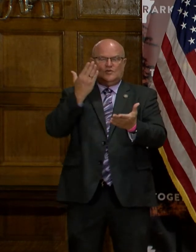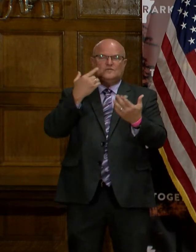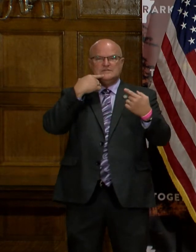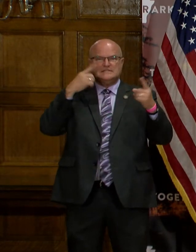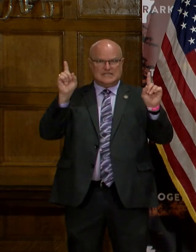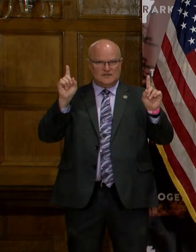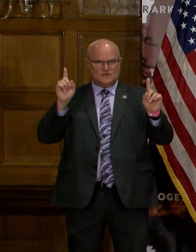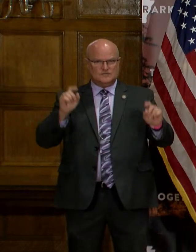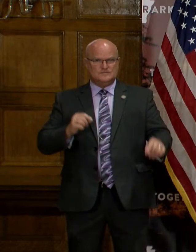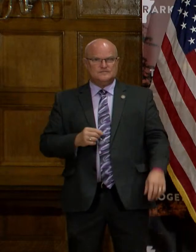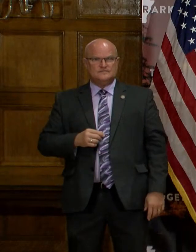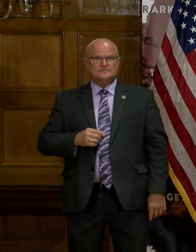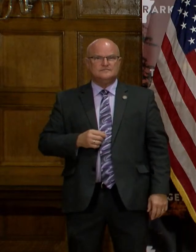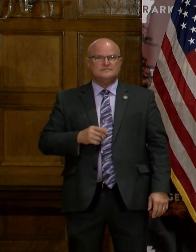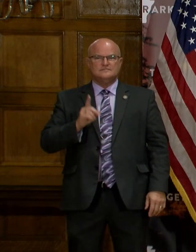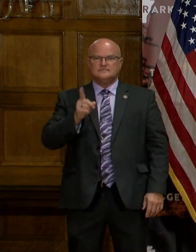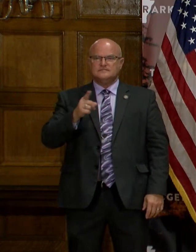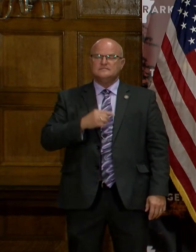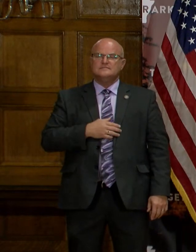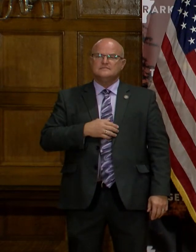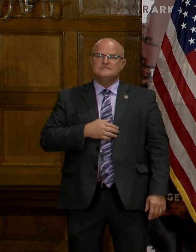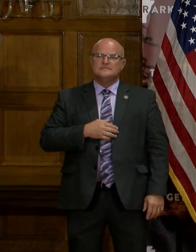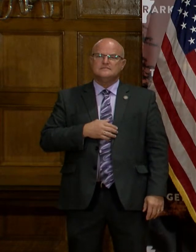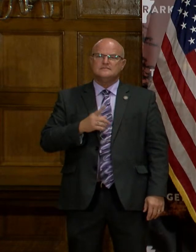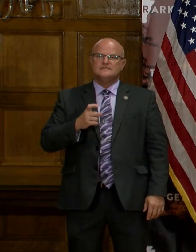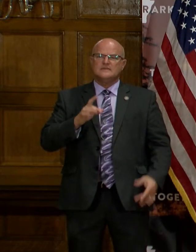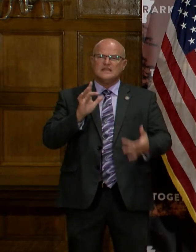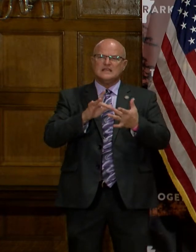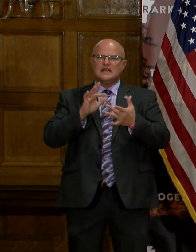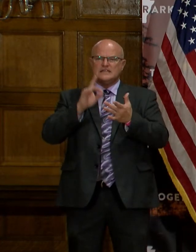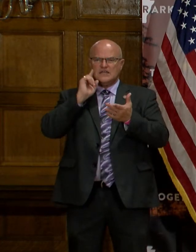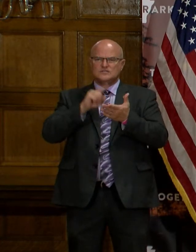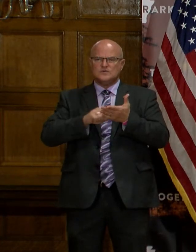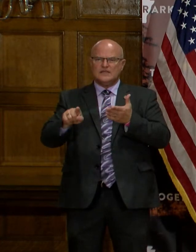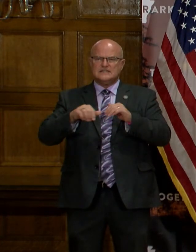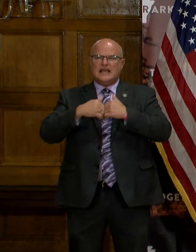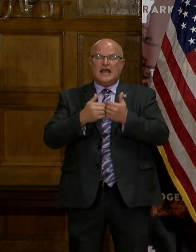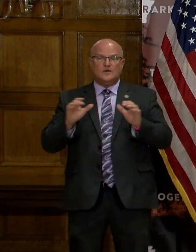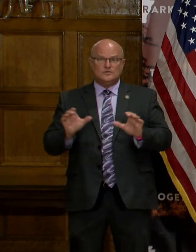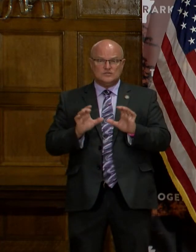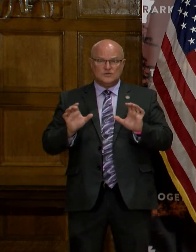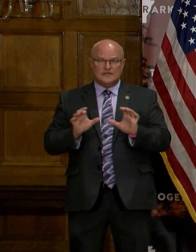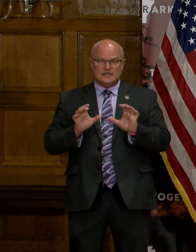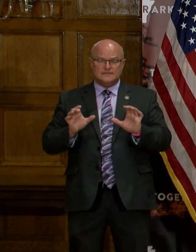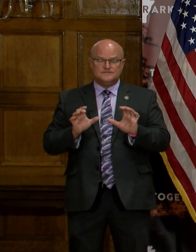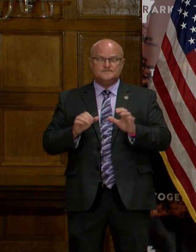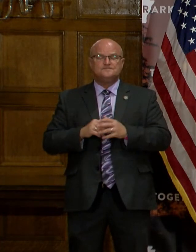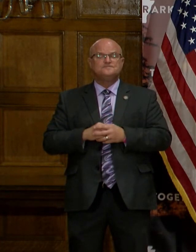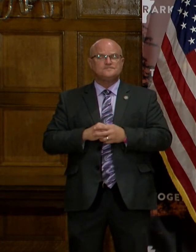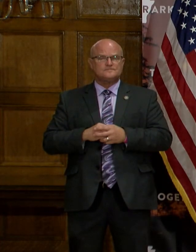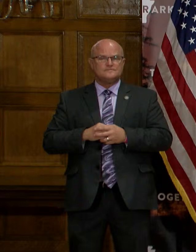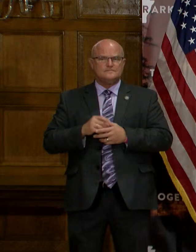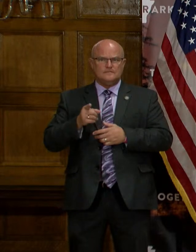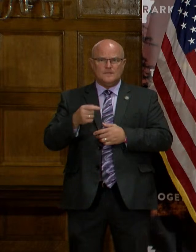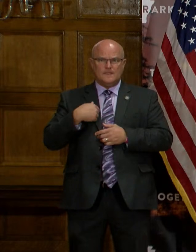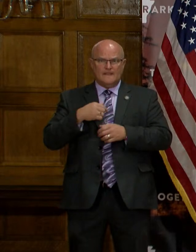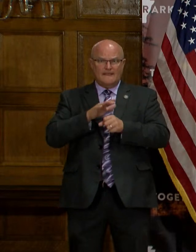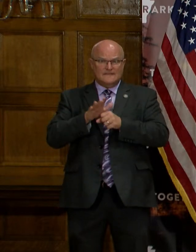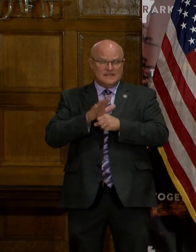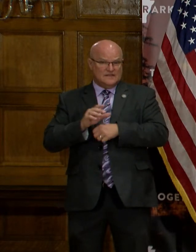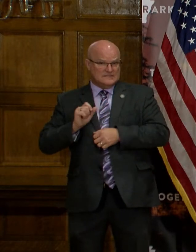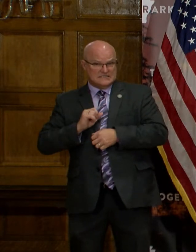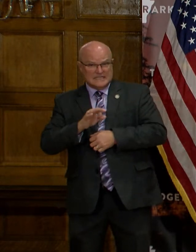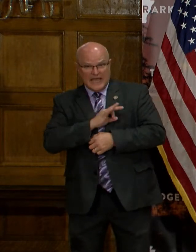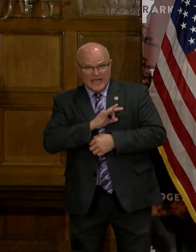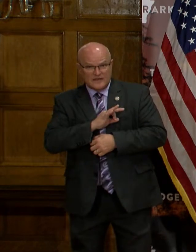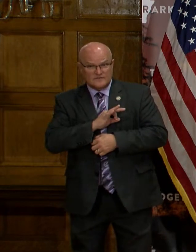successful. Yes, Leslie. I have a question about contact tracing and how we're doing. If we have enough staff,